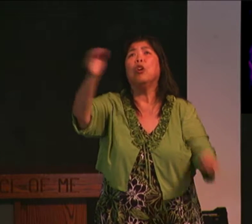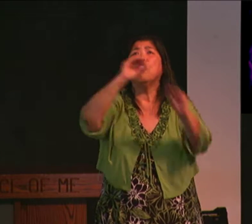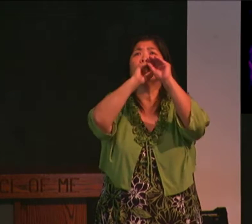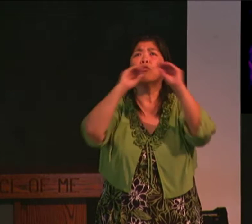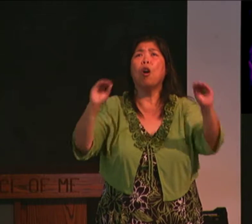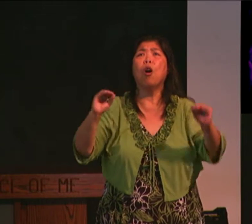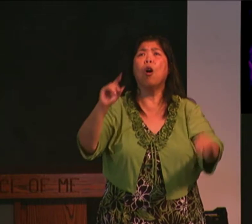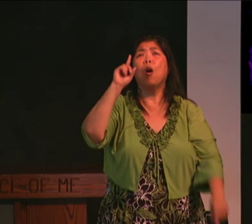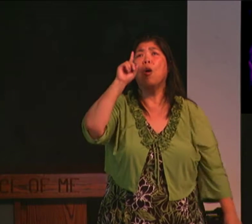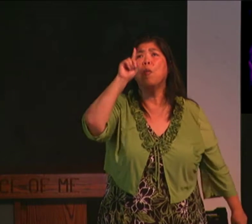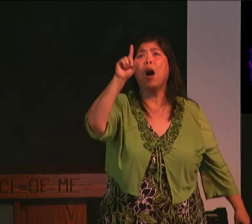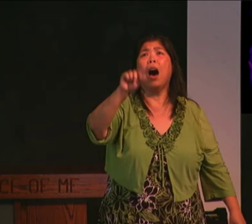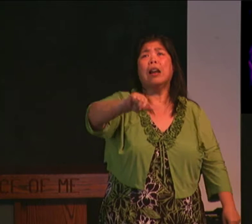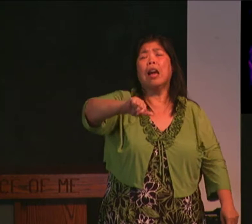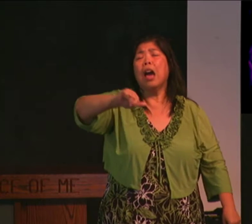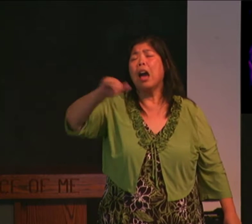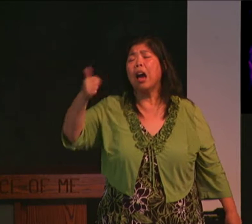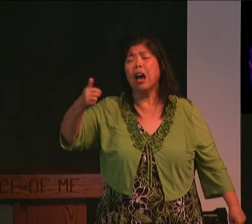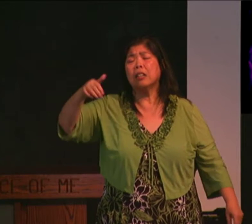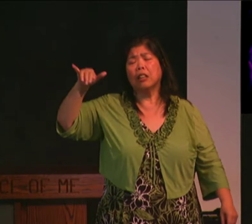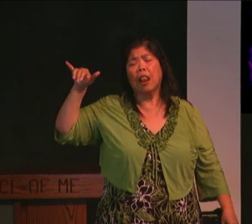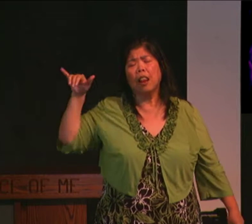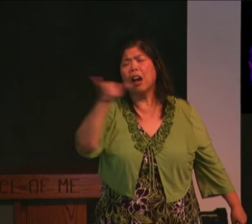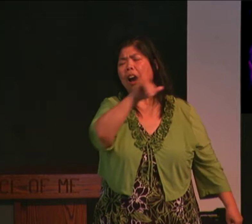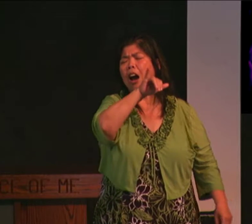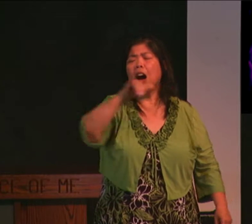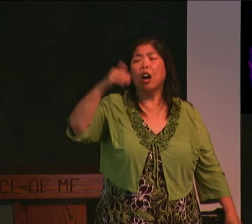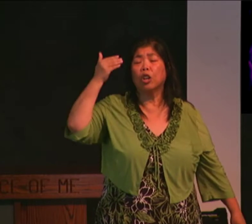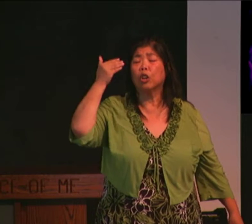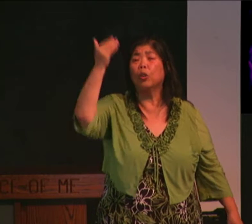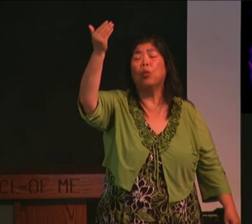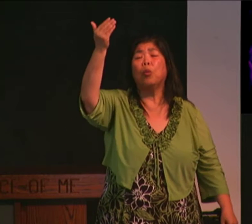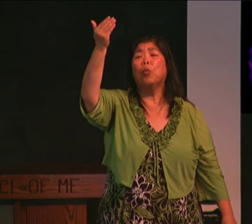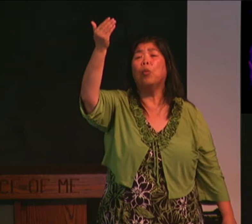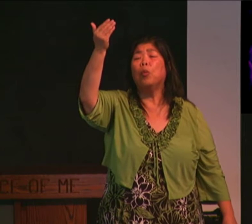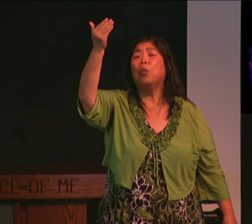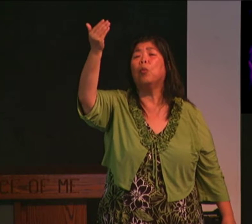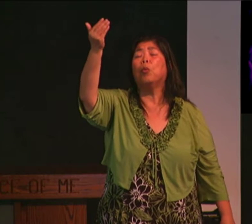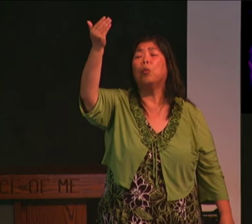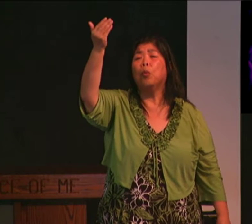There is no one else like you.